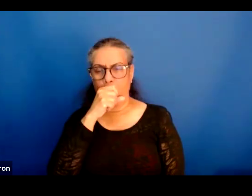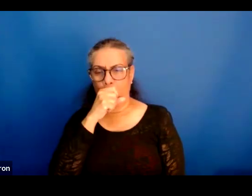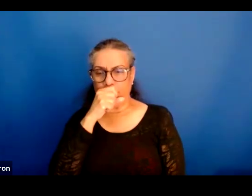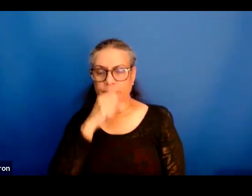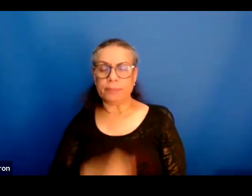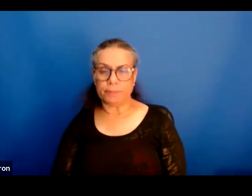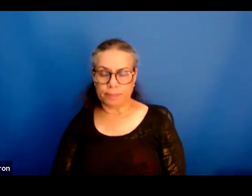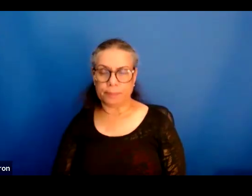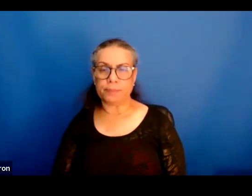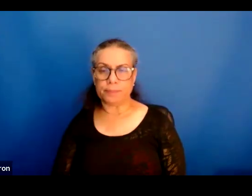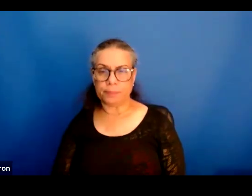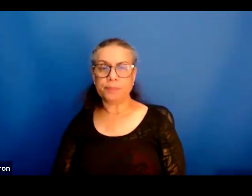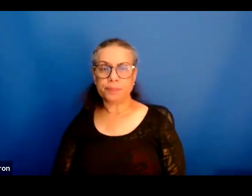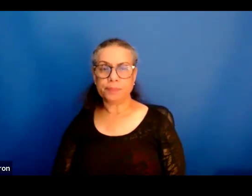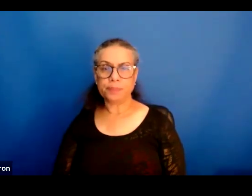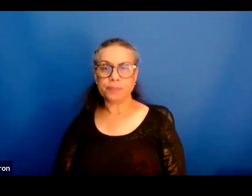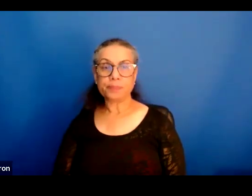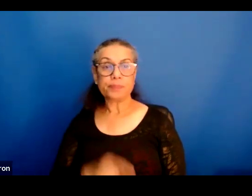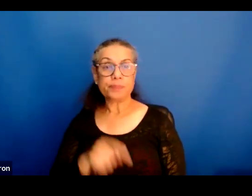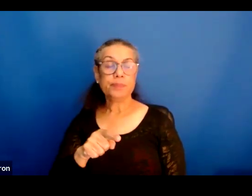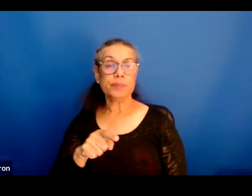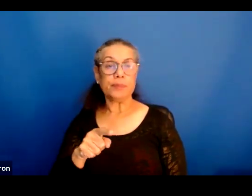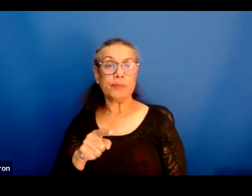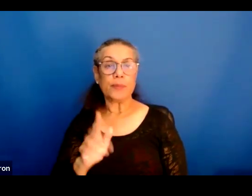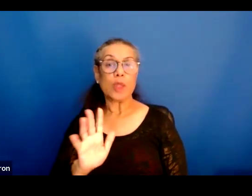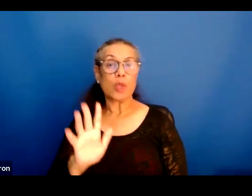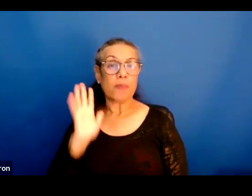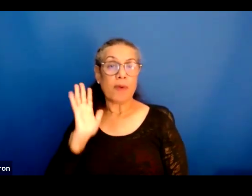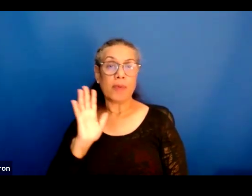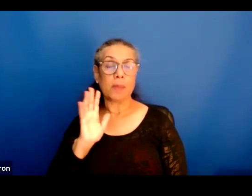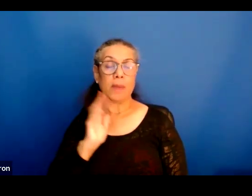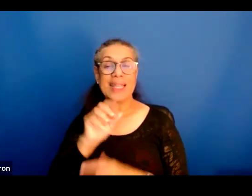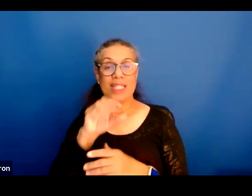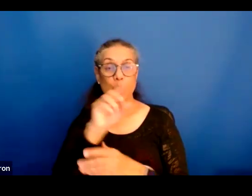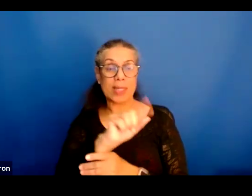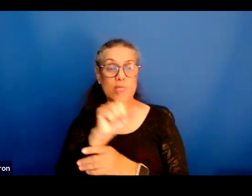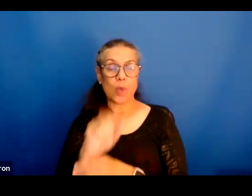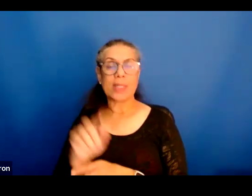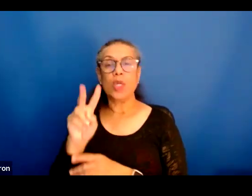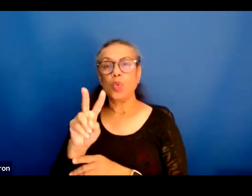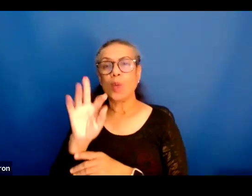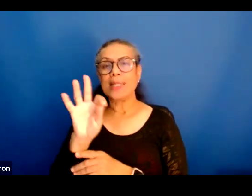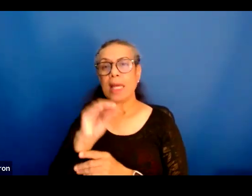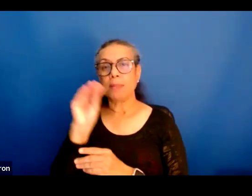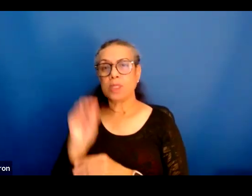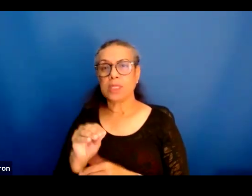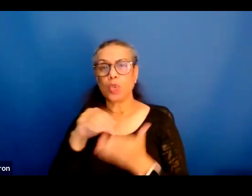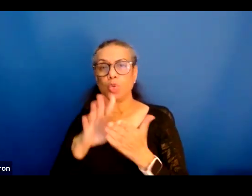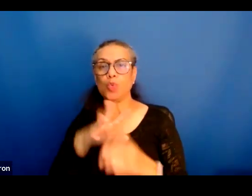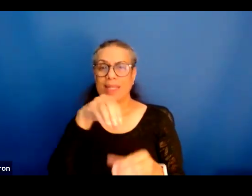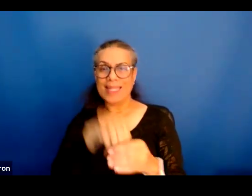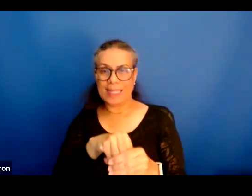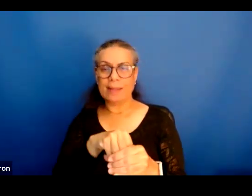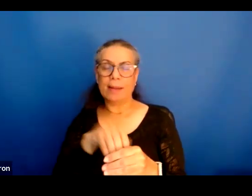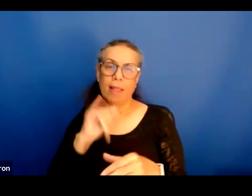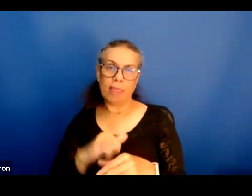Member Polanco noted, that in 2020, we had 29% students enrolled in